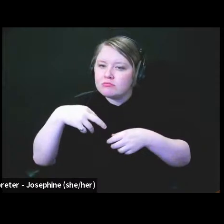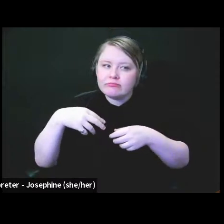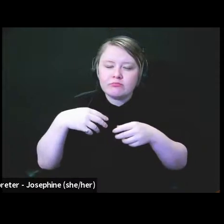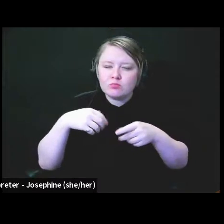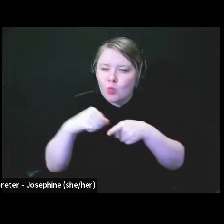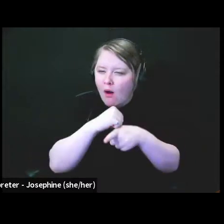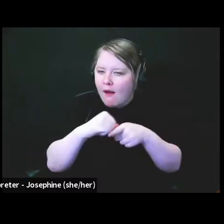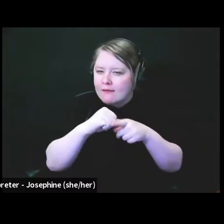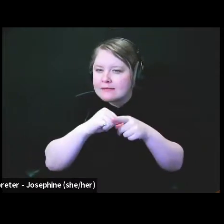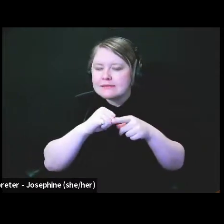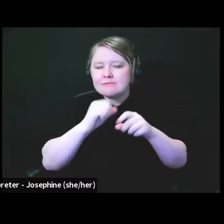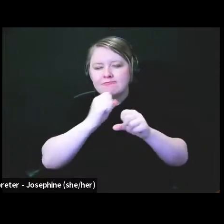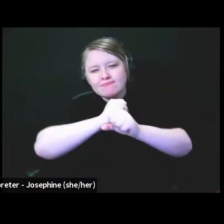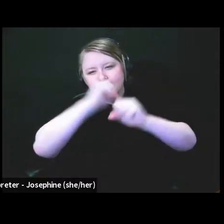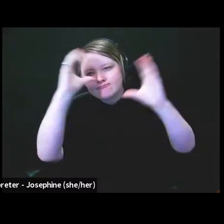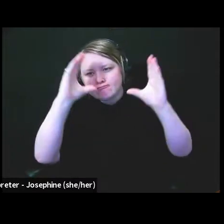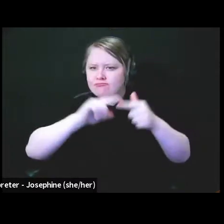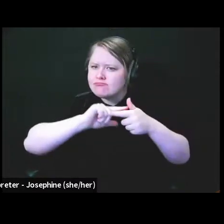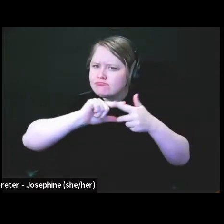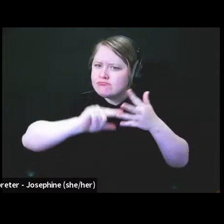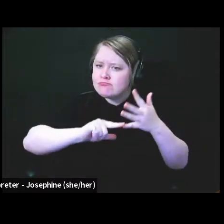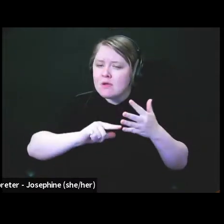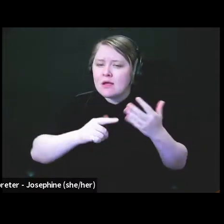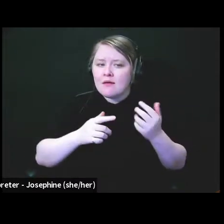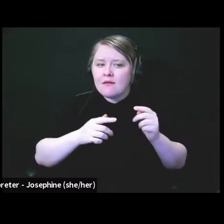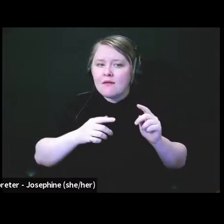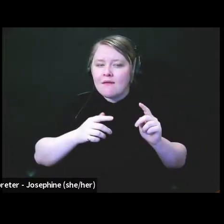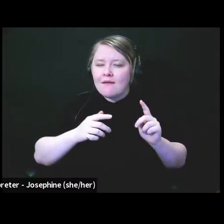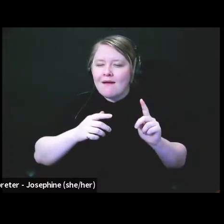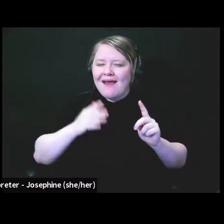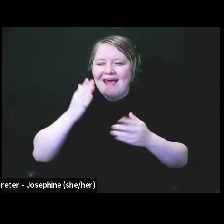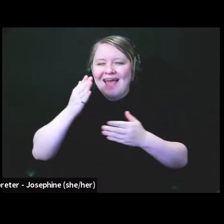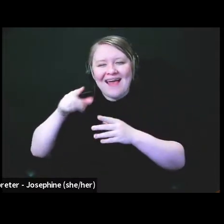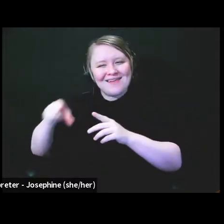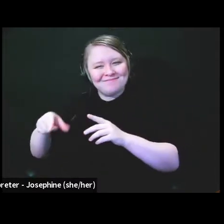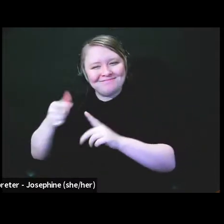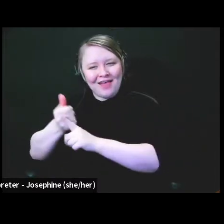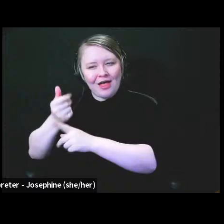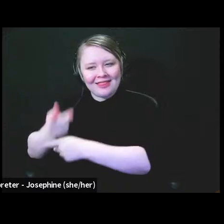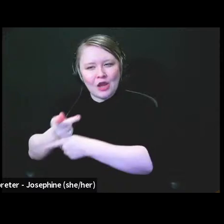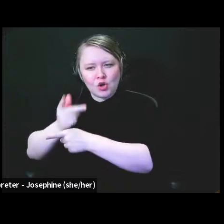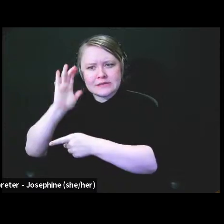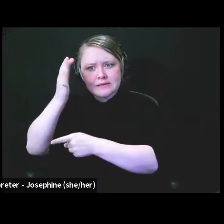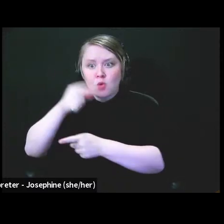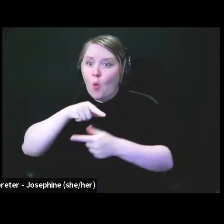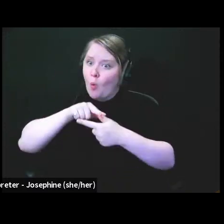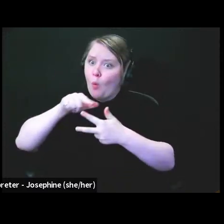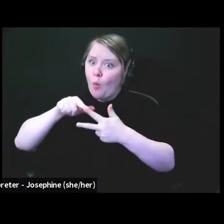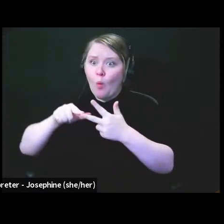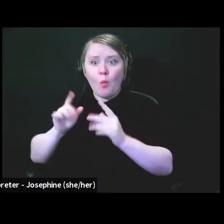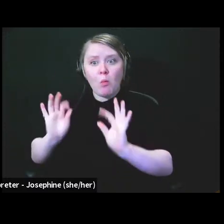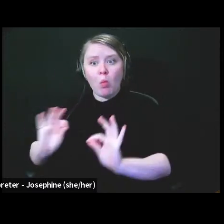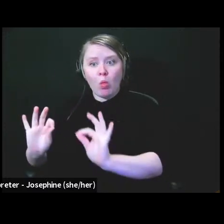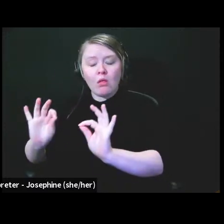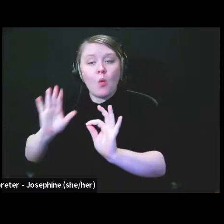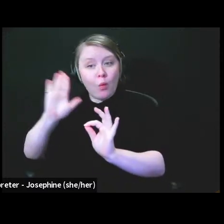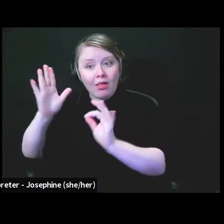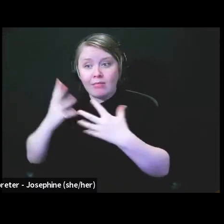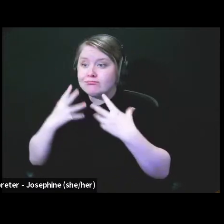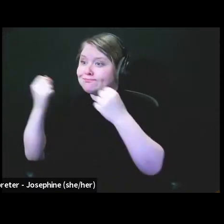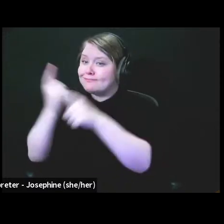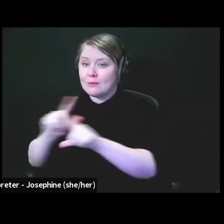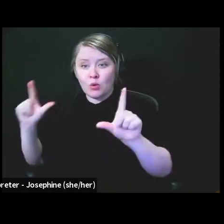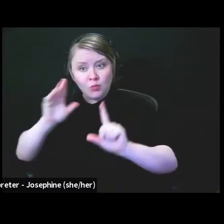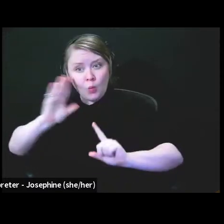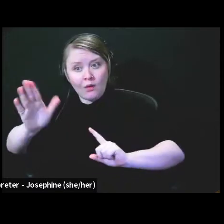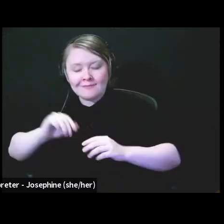that somehow that is going to by itself move us towards liberation. And it has been really interesting